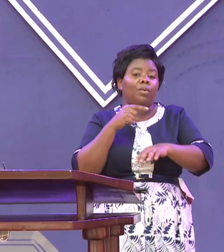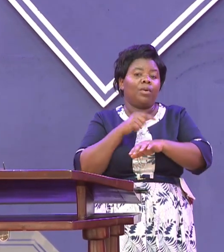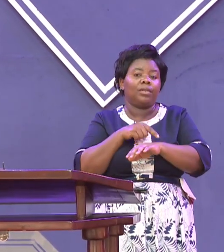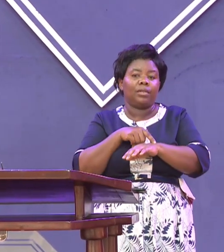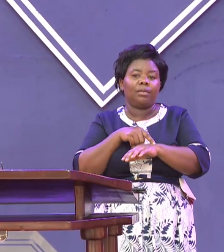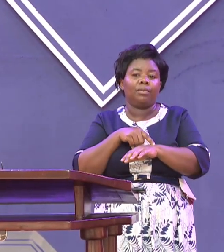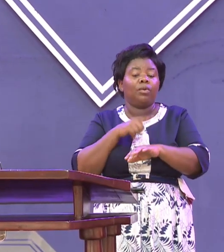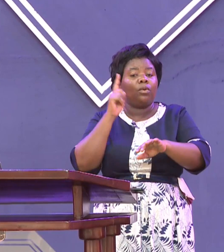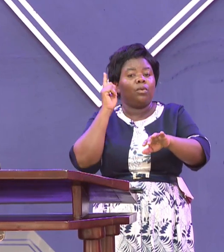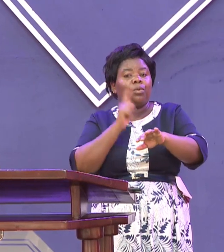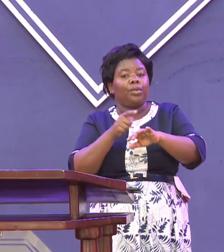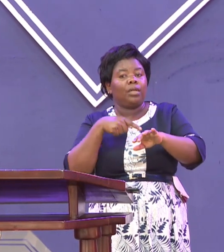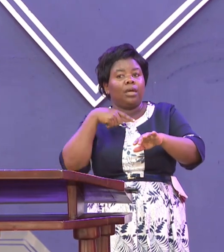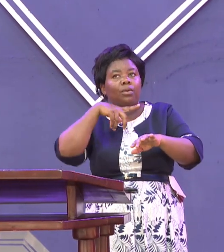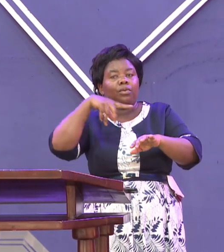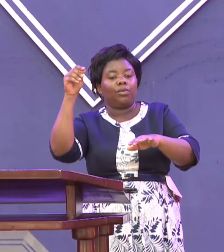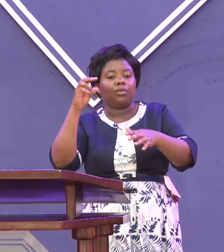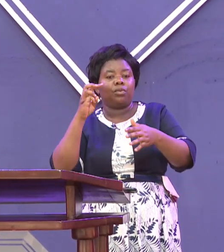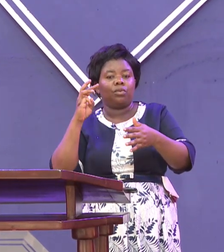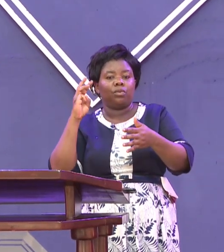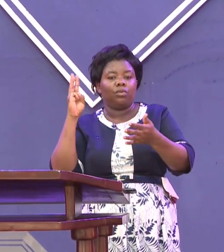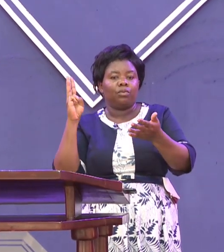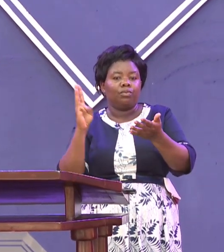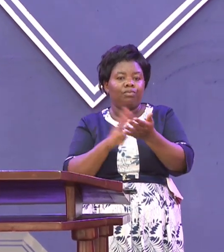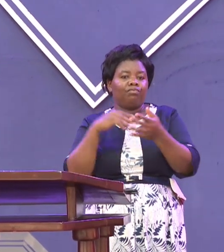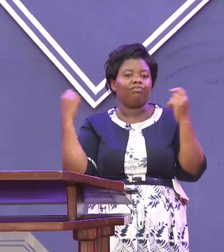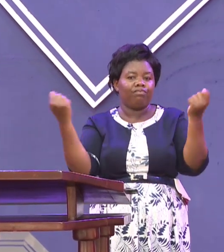One day I went to Mbale.